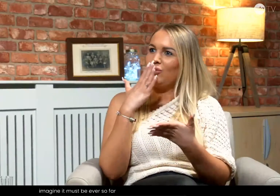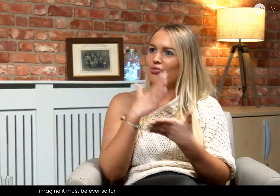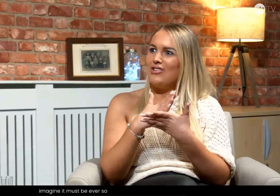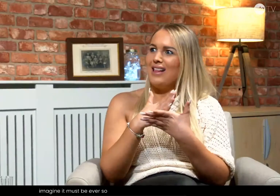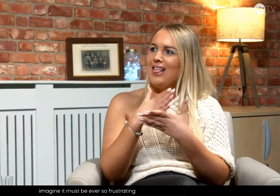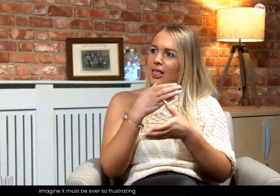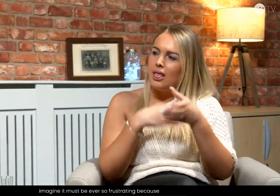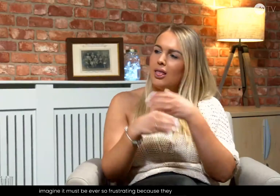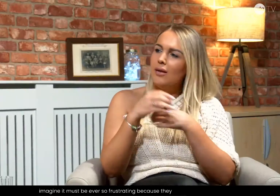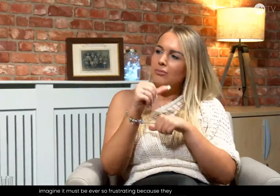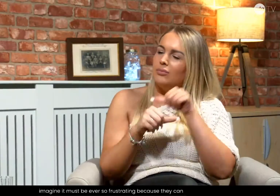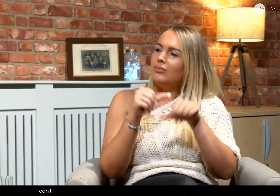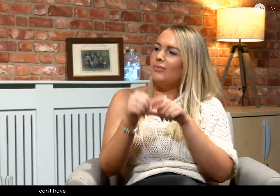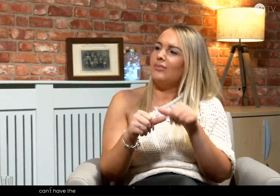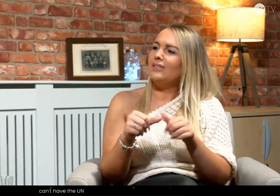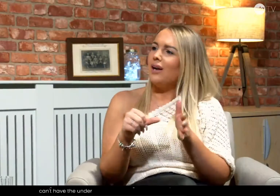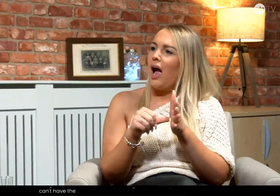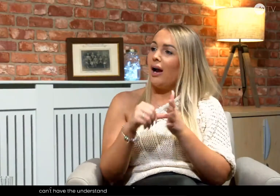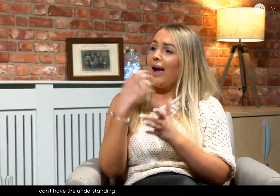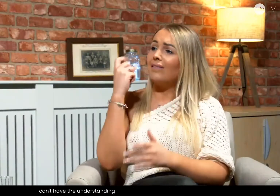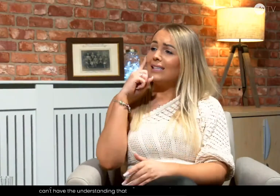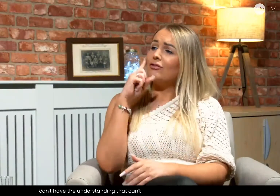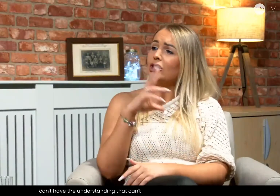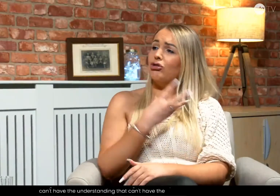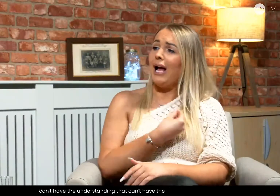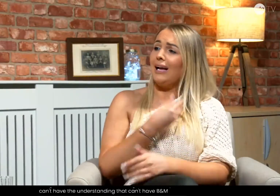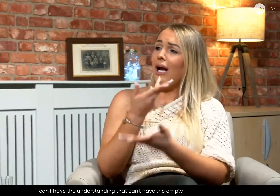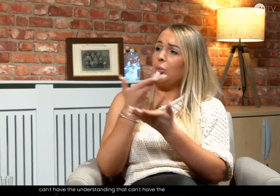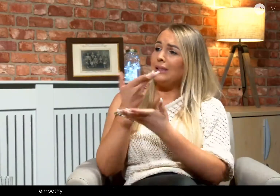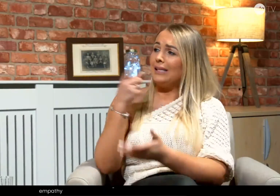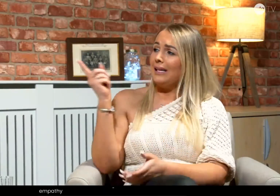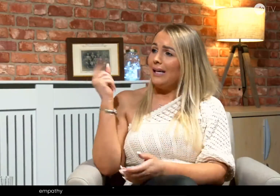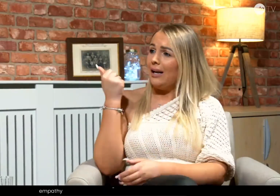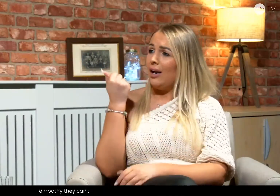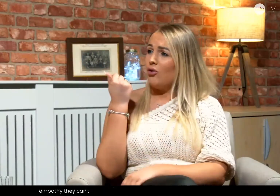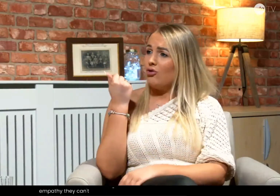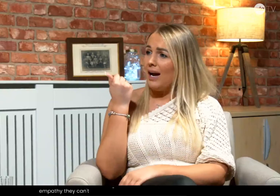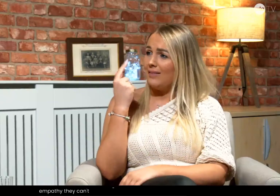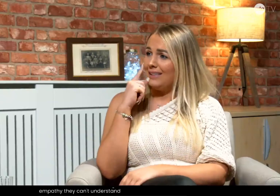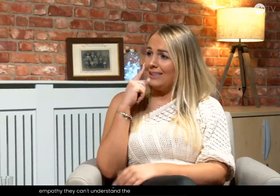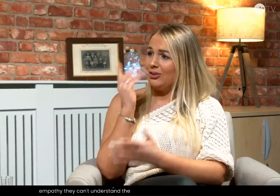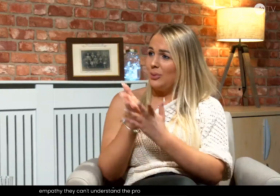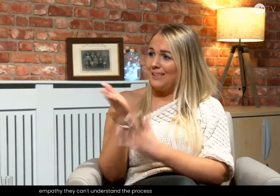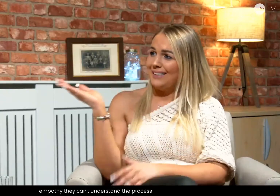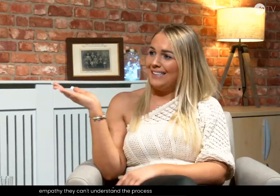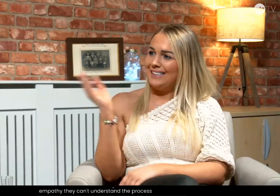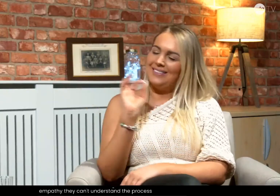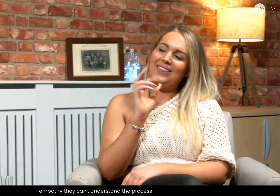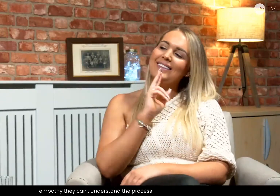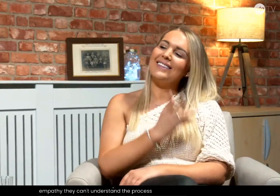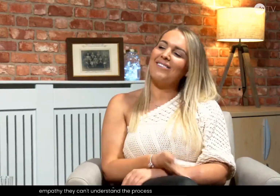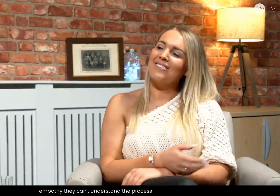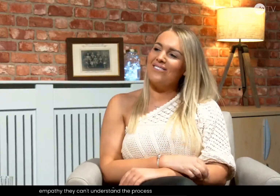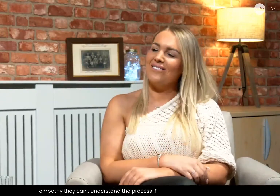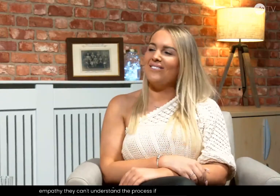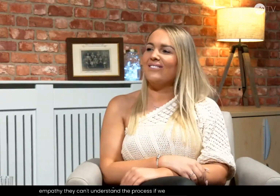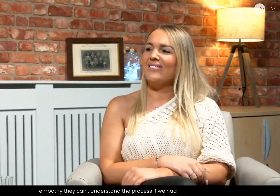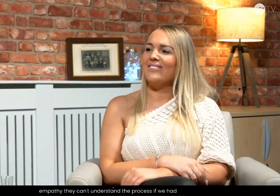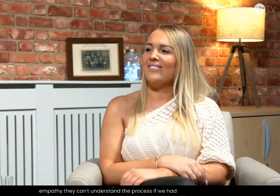the understanding, they can't have the empathy, they can't understand the process. If we had, there are hearing